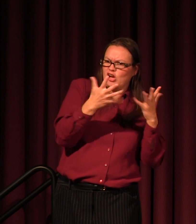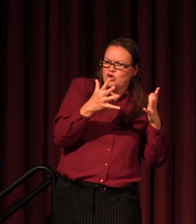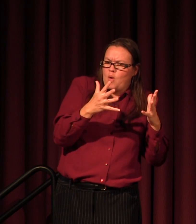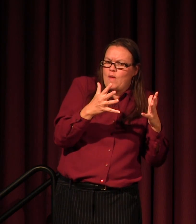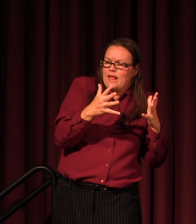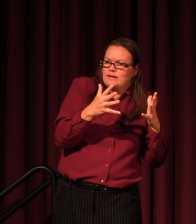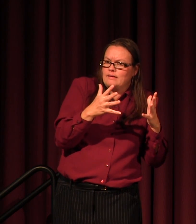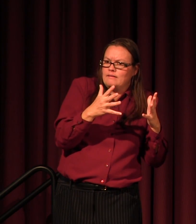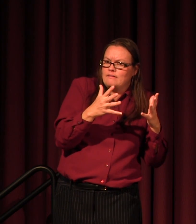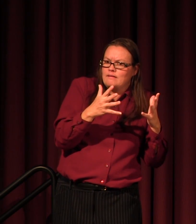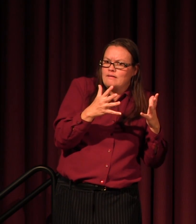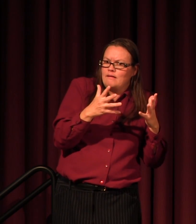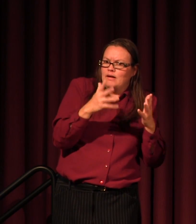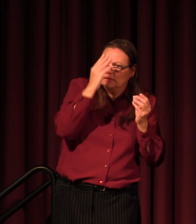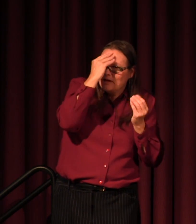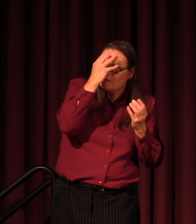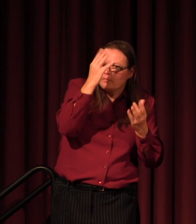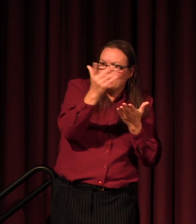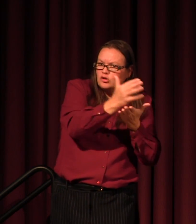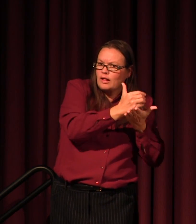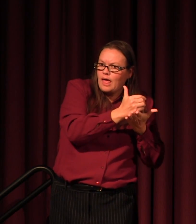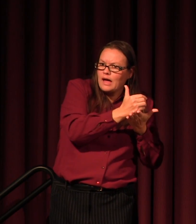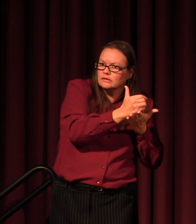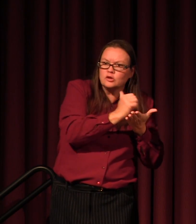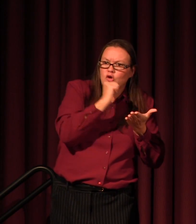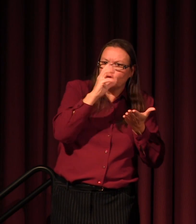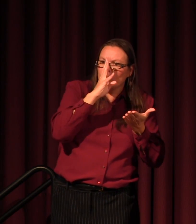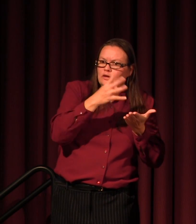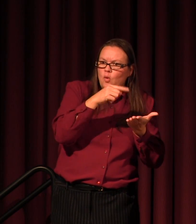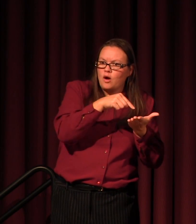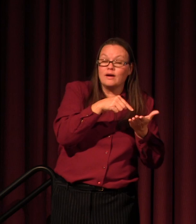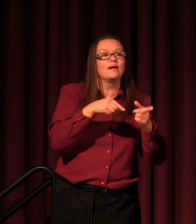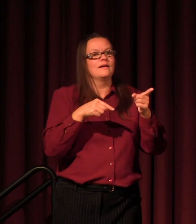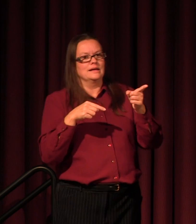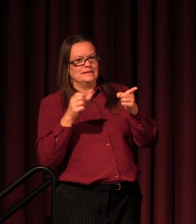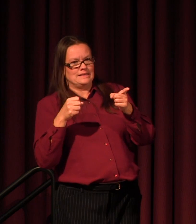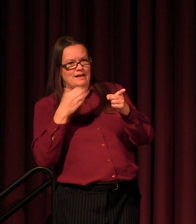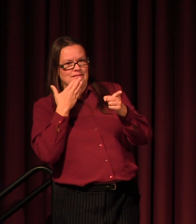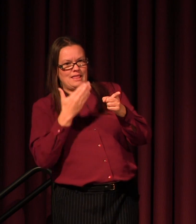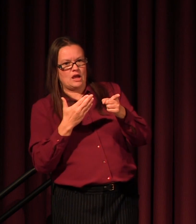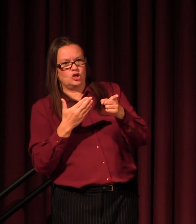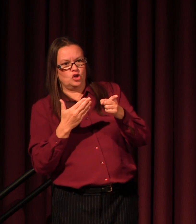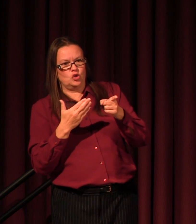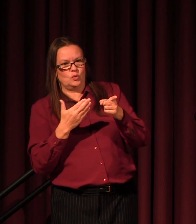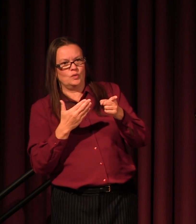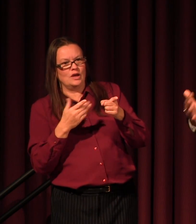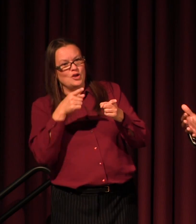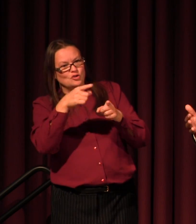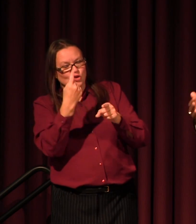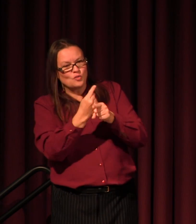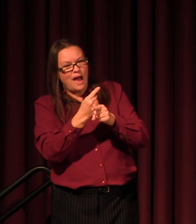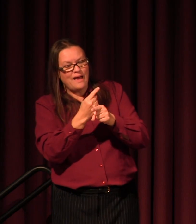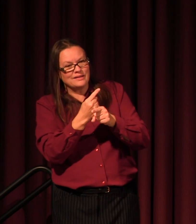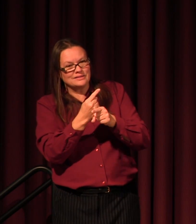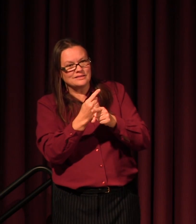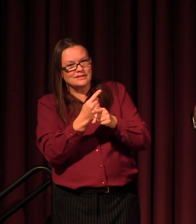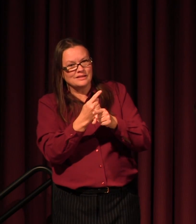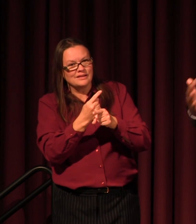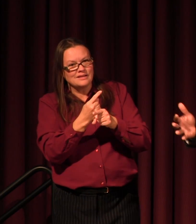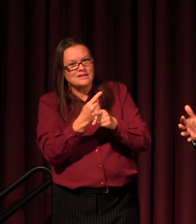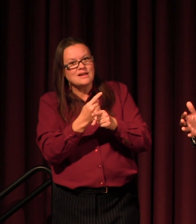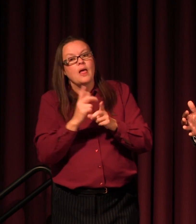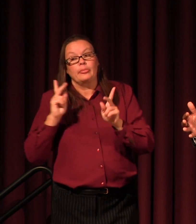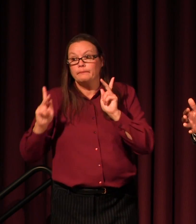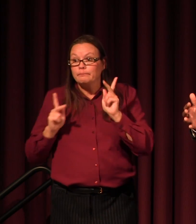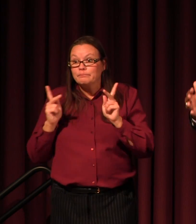study. Absolutely. Thank you so much for saying that. It's one of the great ways that the people in the margins of this community have been listened to